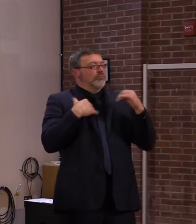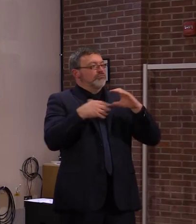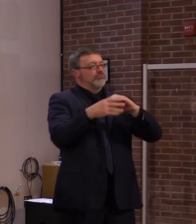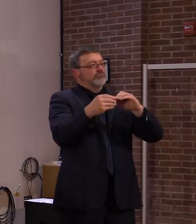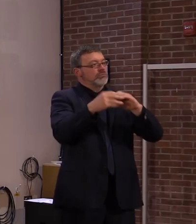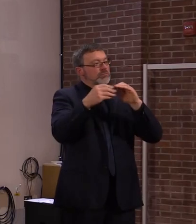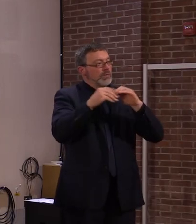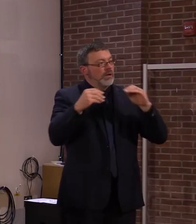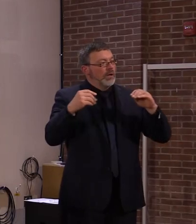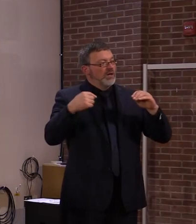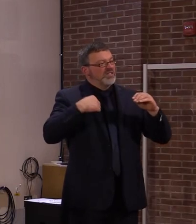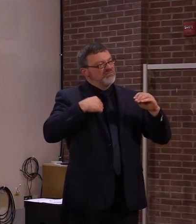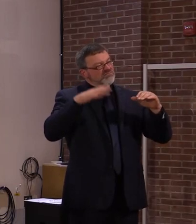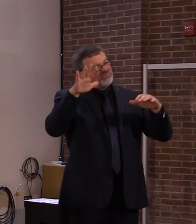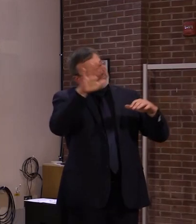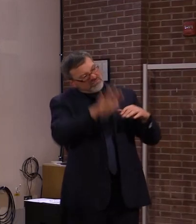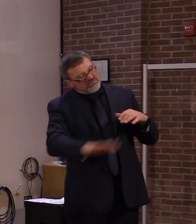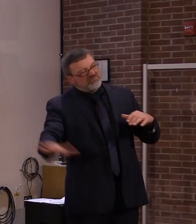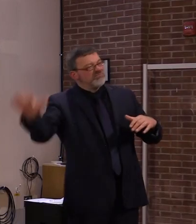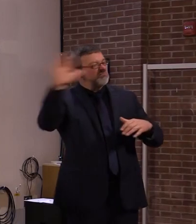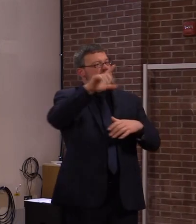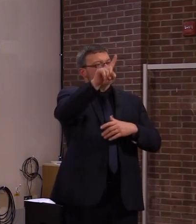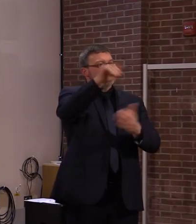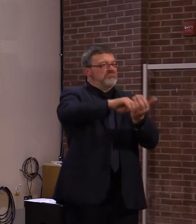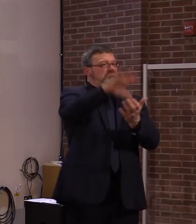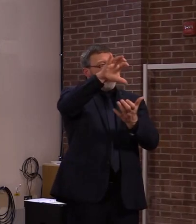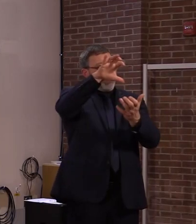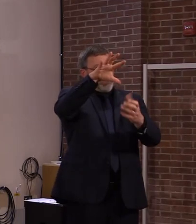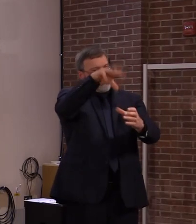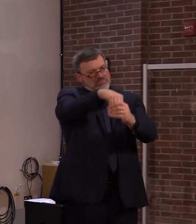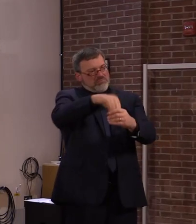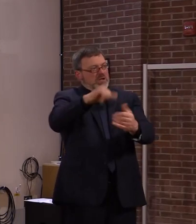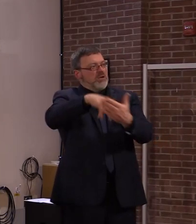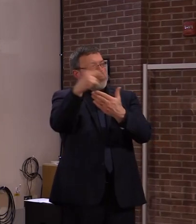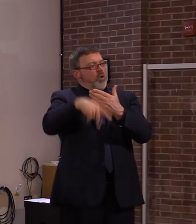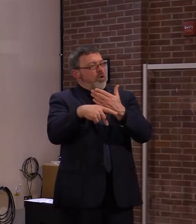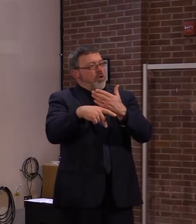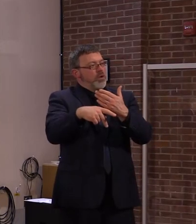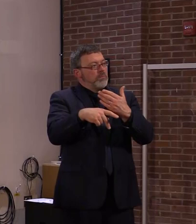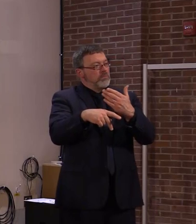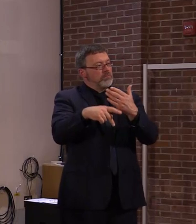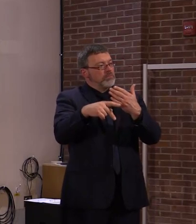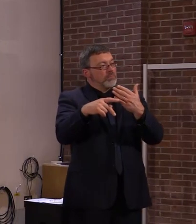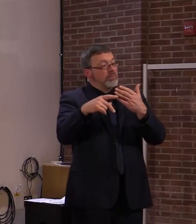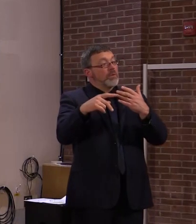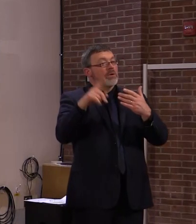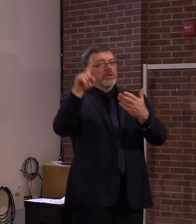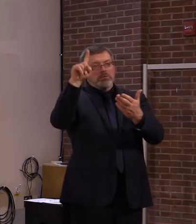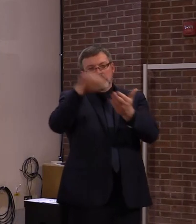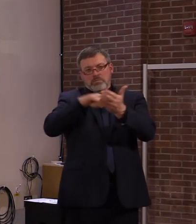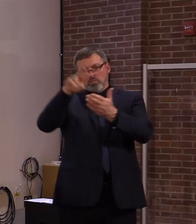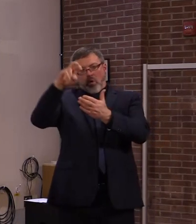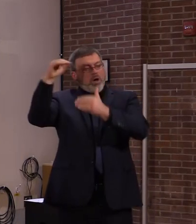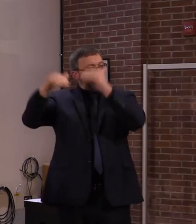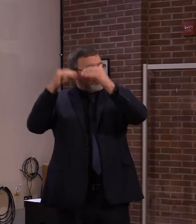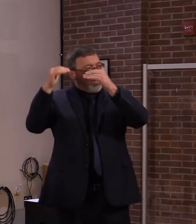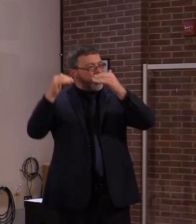we have about 1,500 people, as the governor said, about 1,200 adults, about 300 children in